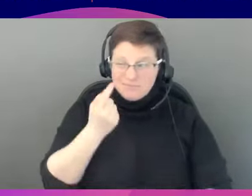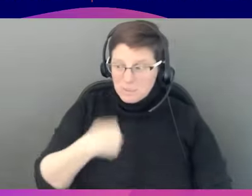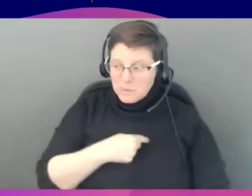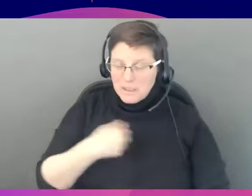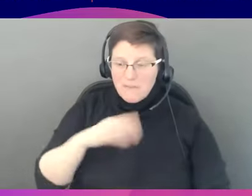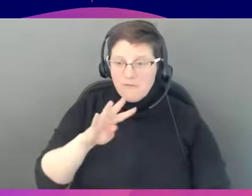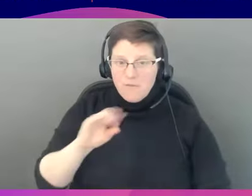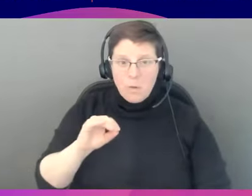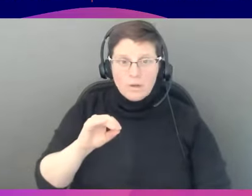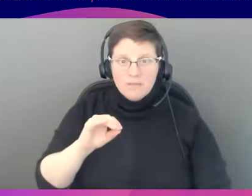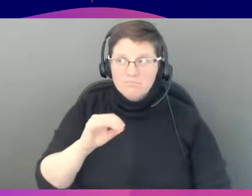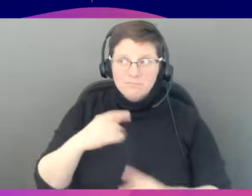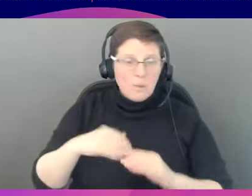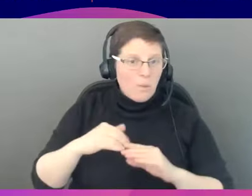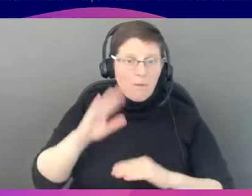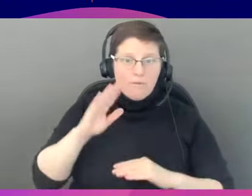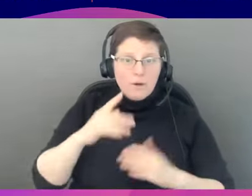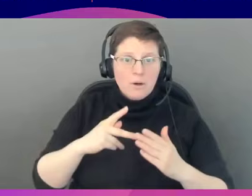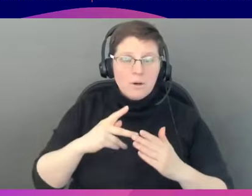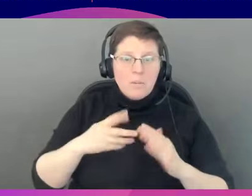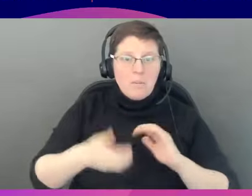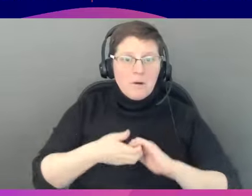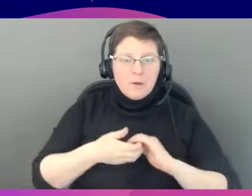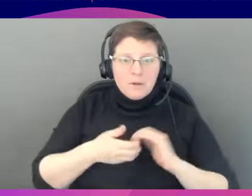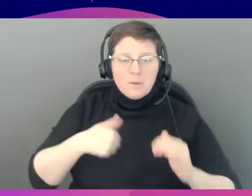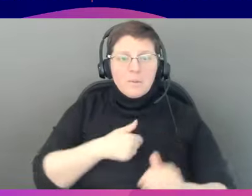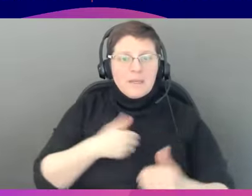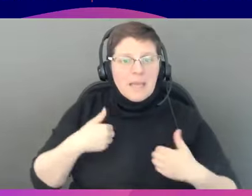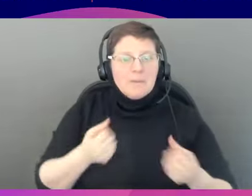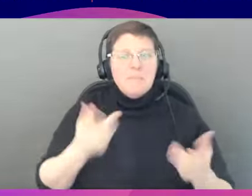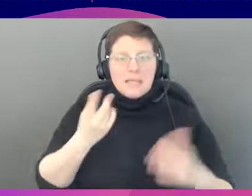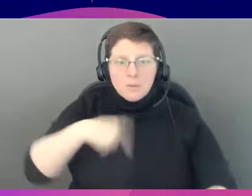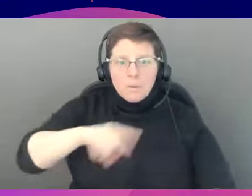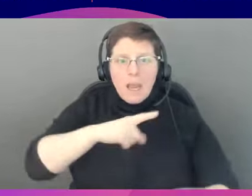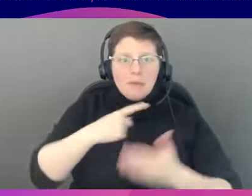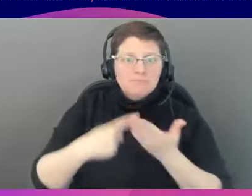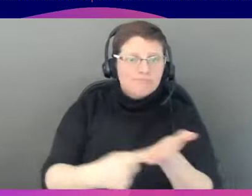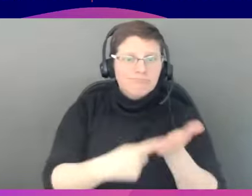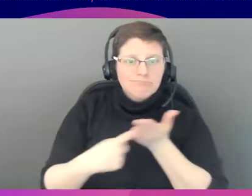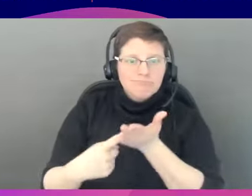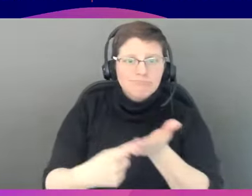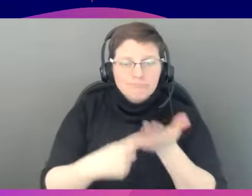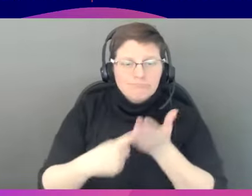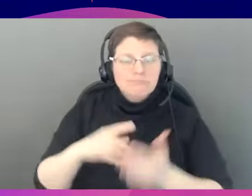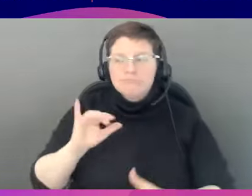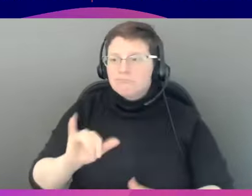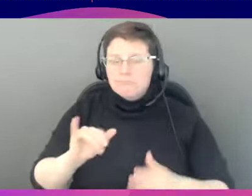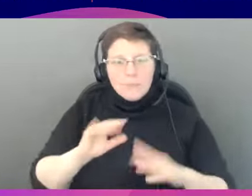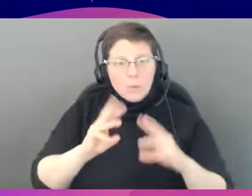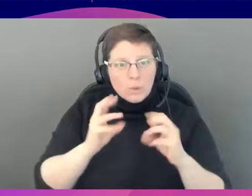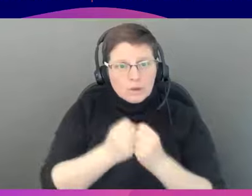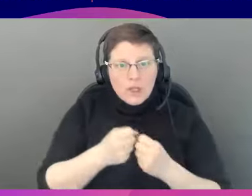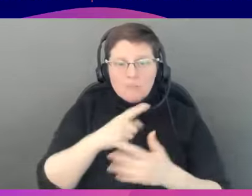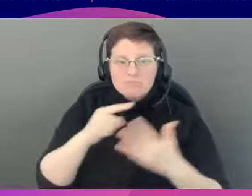work together in numerous roundtables, workshops, and community conversations to design the ACT to Keep Families Safe